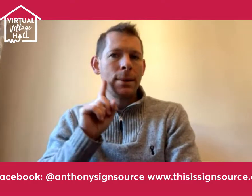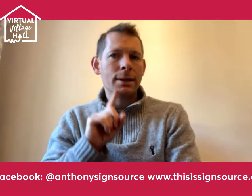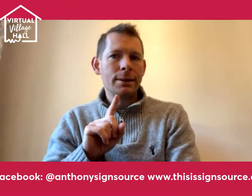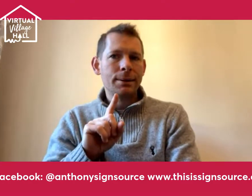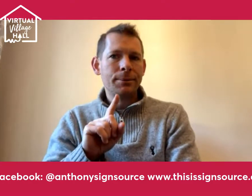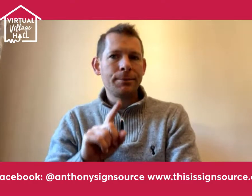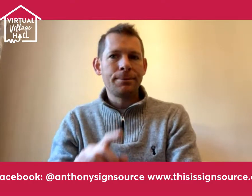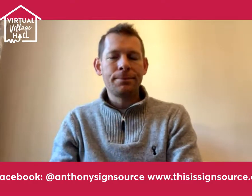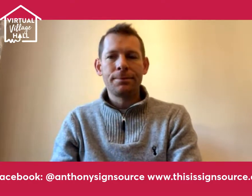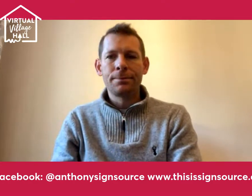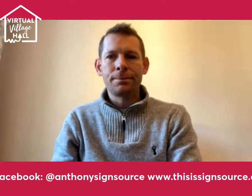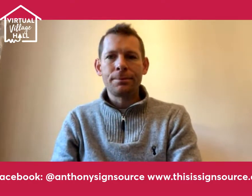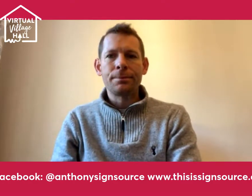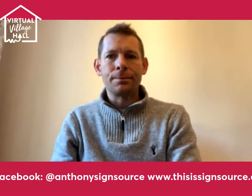Or a woman,